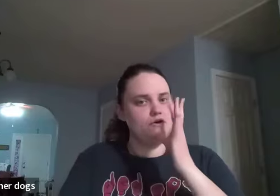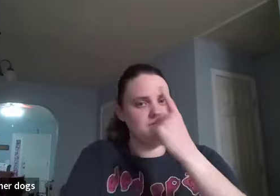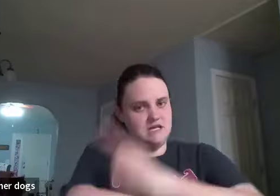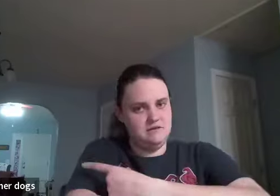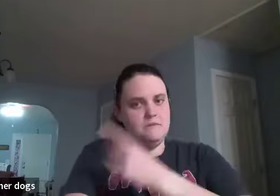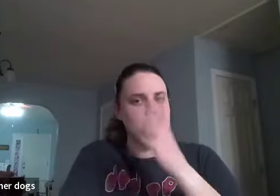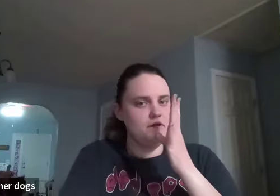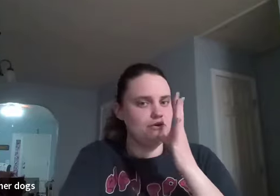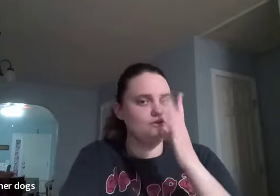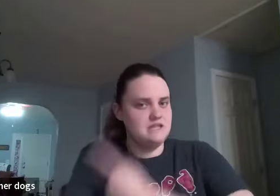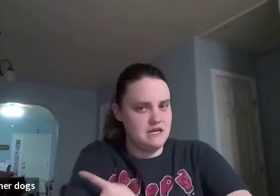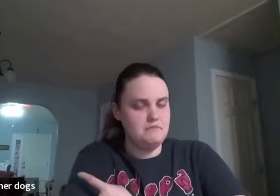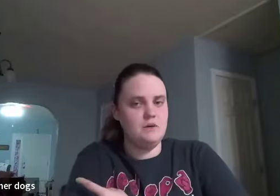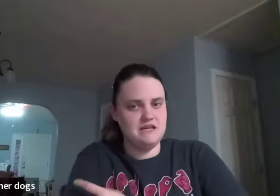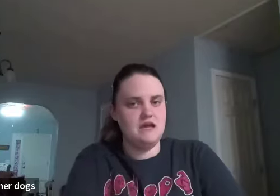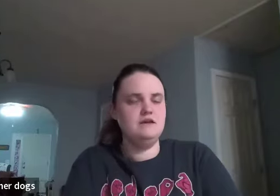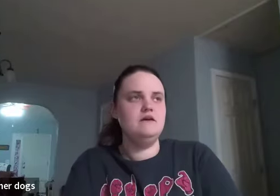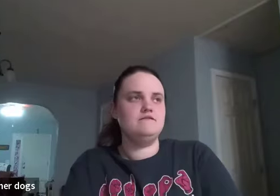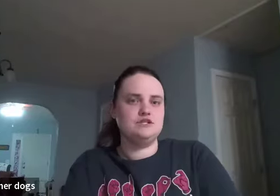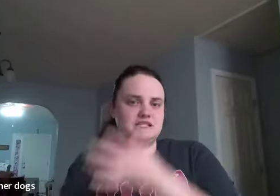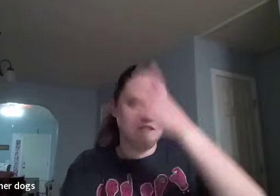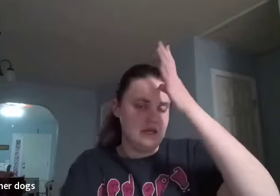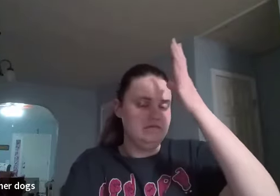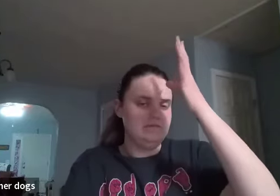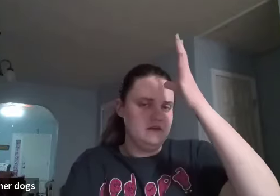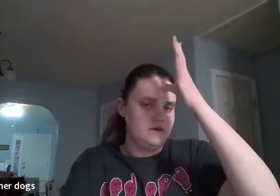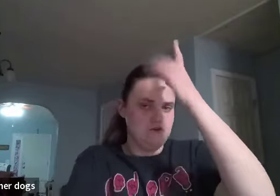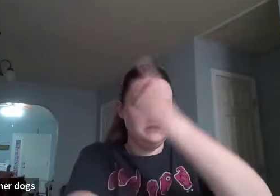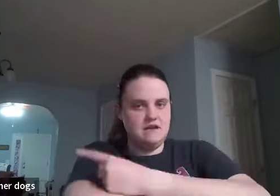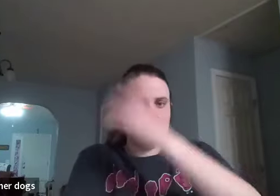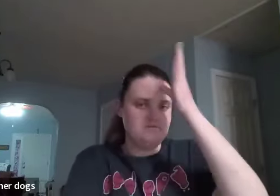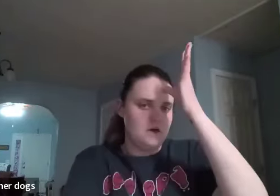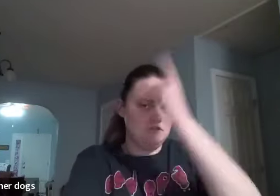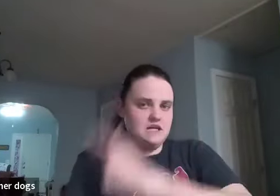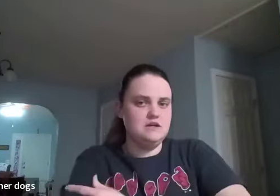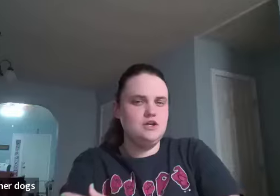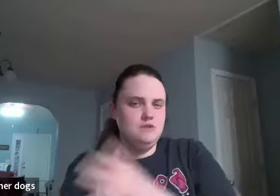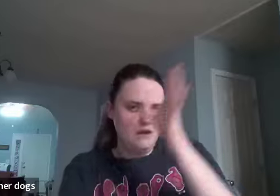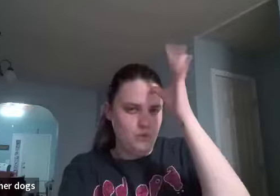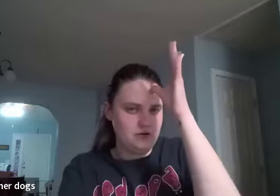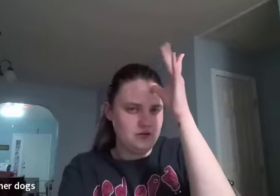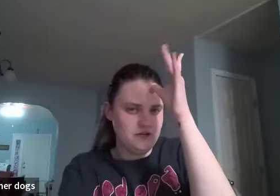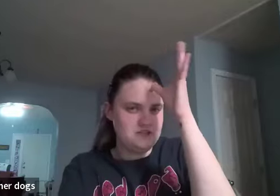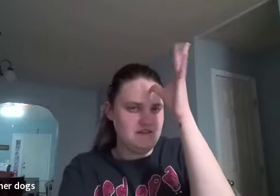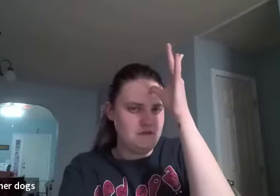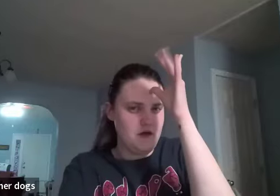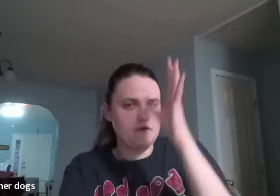Mother's Day, Mother's Day, Mom Day versus, and then Father's Day. Father's Day. You can wiggle your fingers like for father,